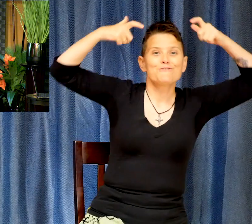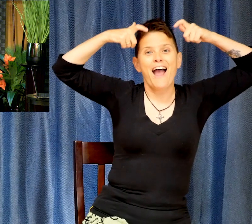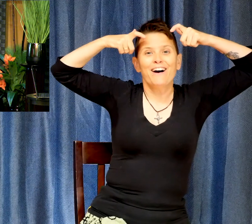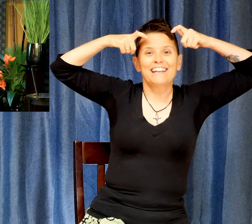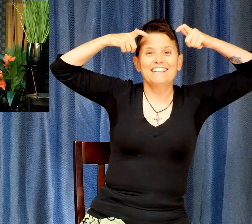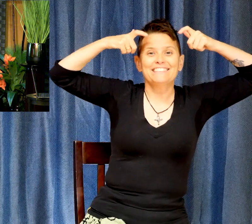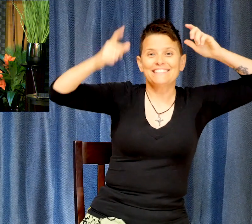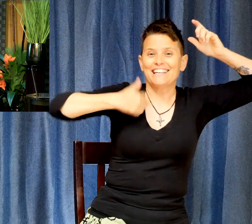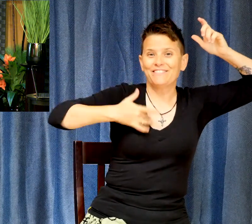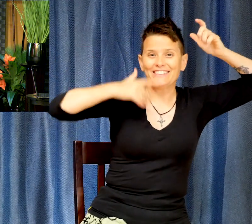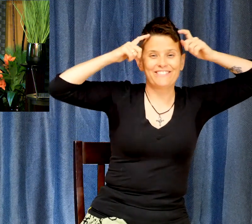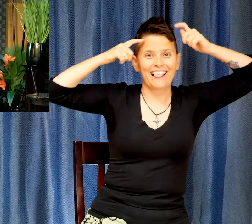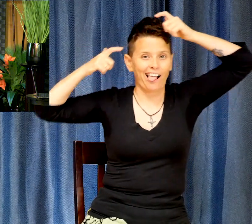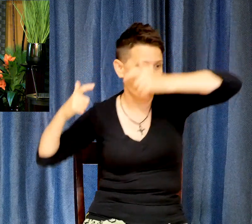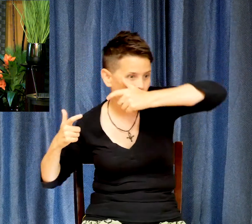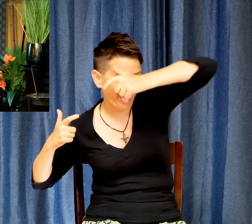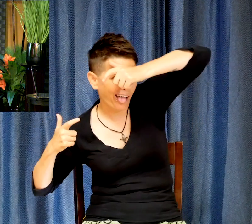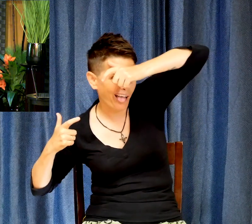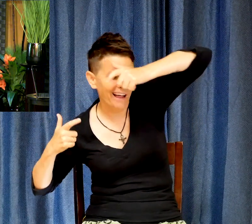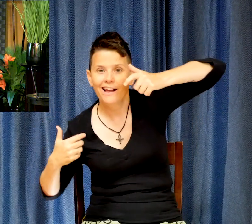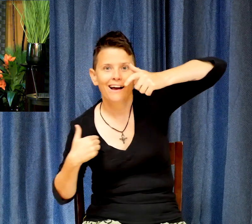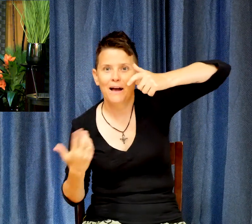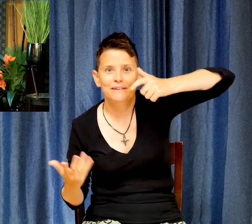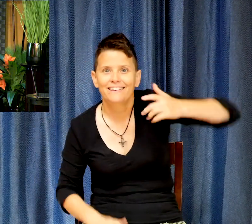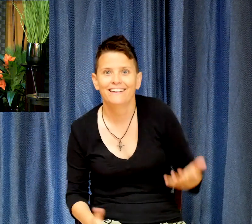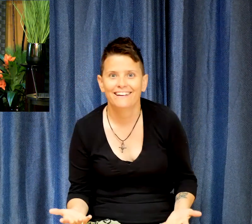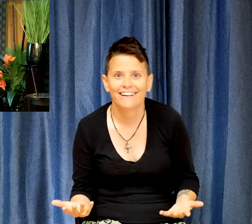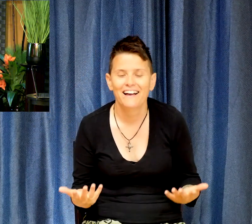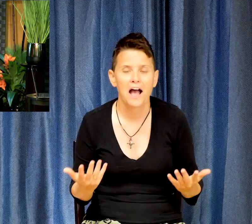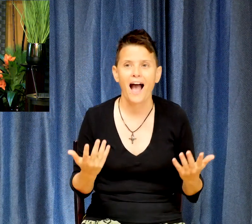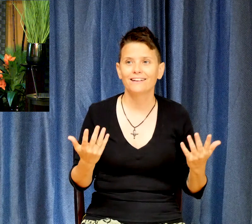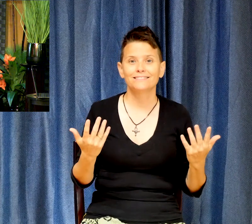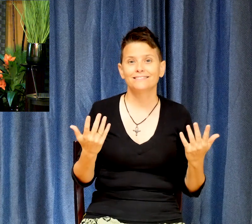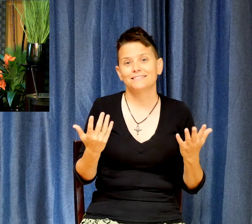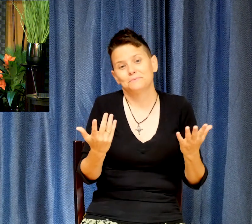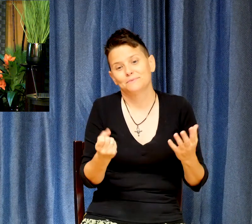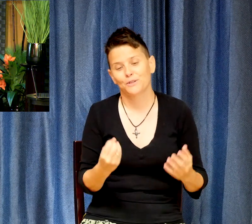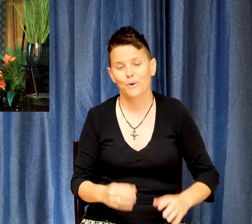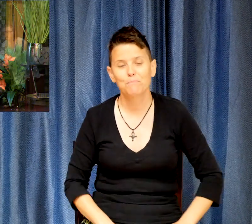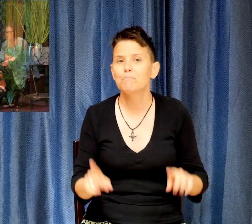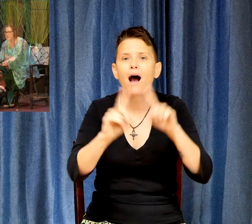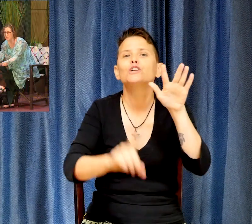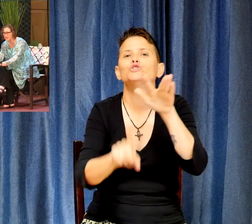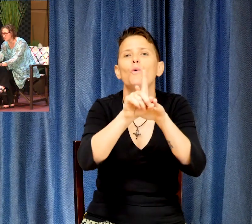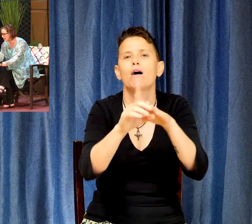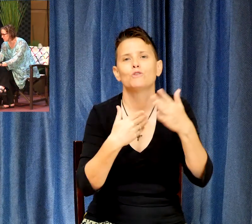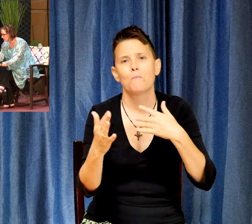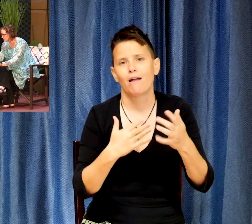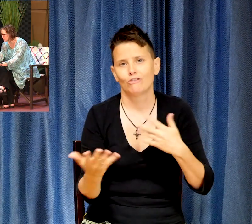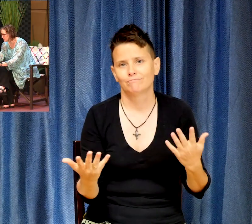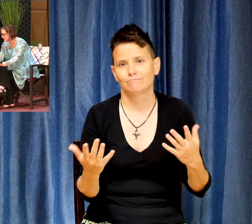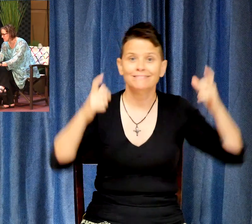I don't know what's happening. The bottom just fell out. All right, let me see. We're going to take 1 or 2 more questions. We want to give you all